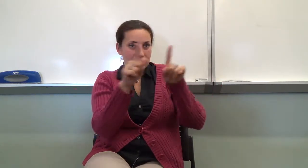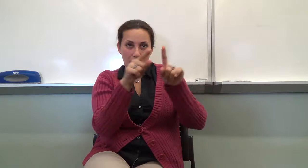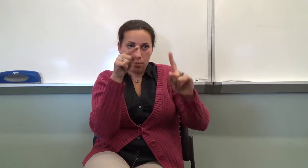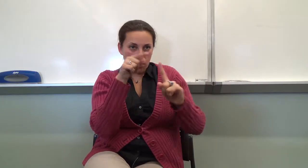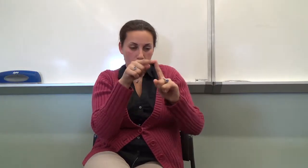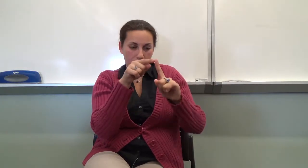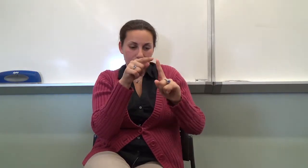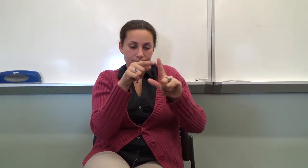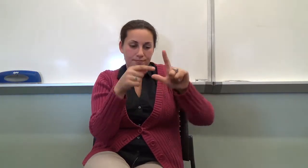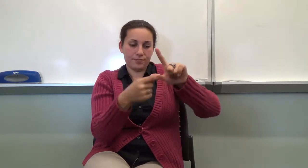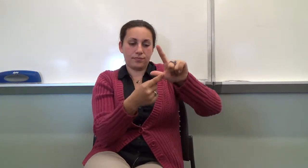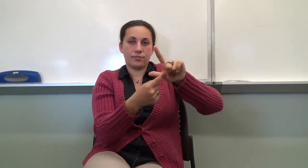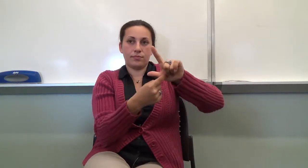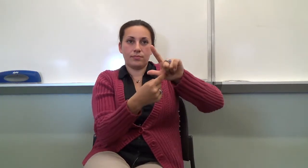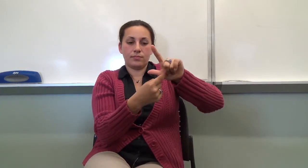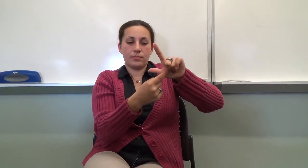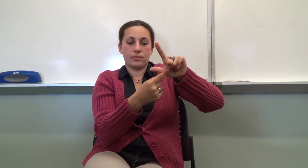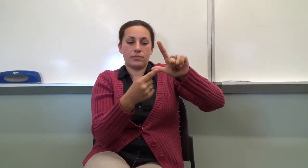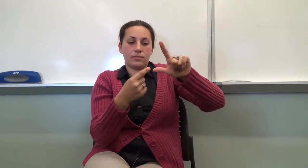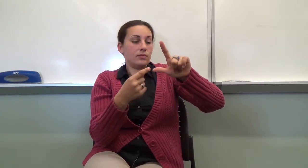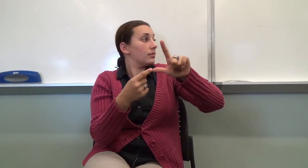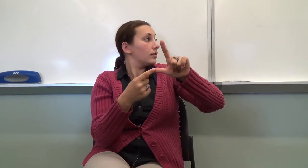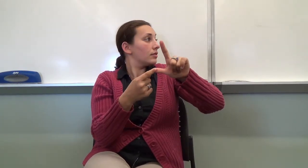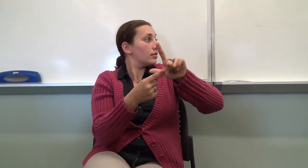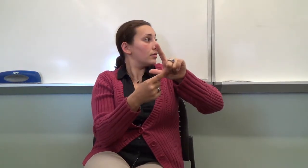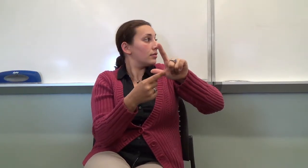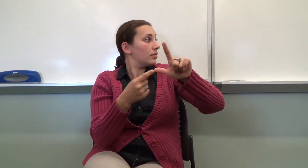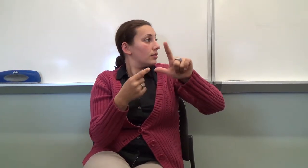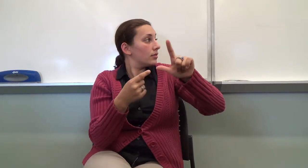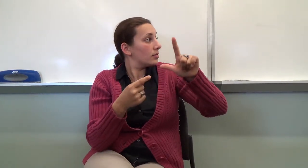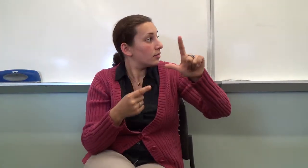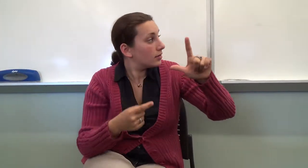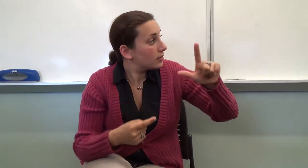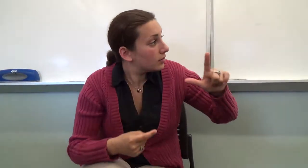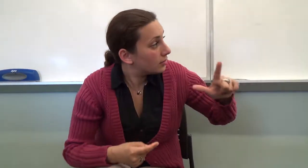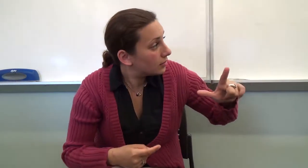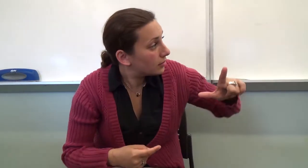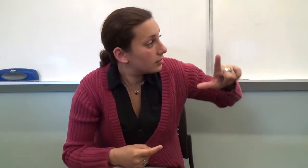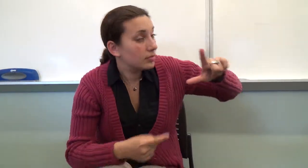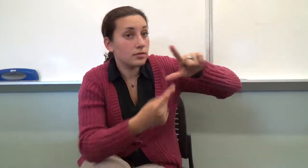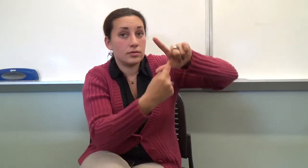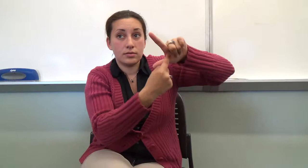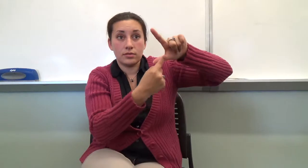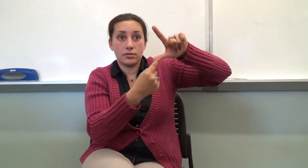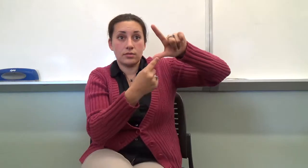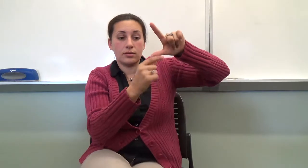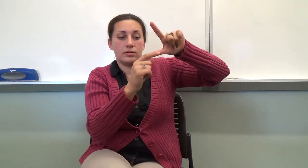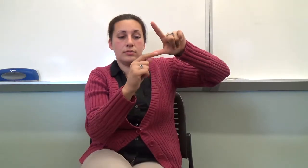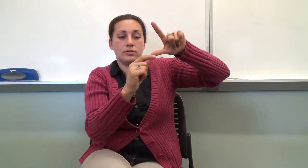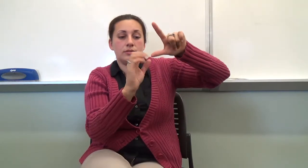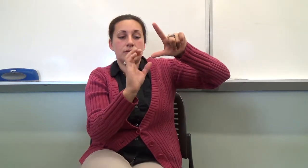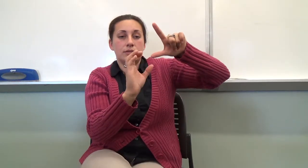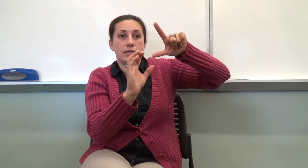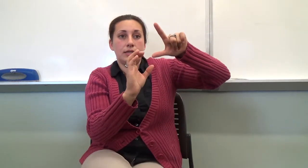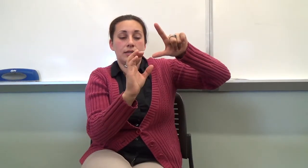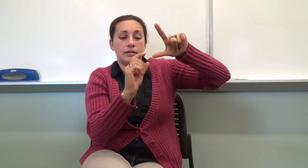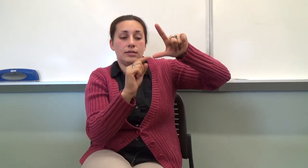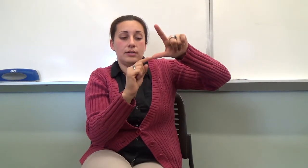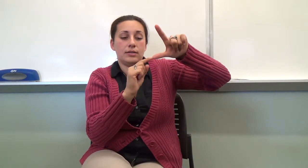A, and it goes down like this. So let's call the point down here C. This would be ray